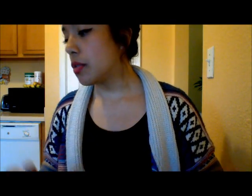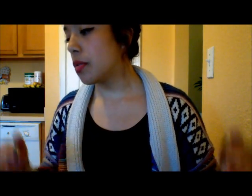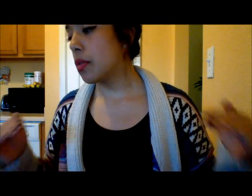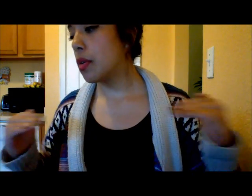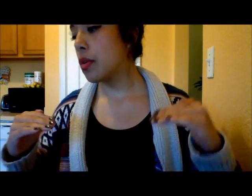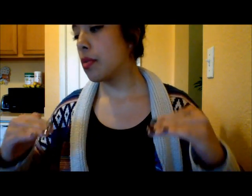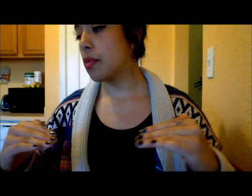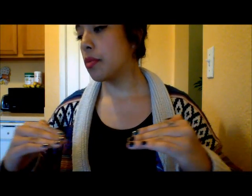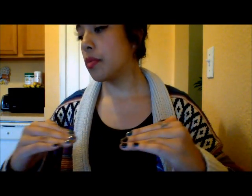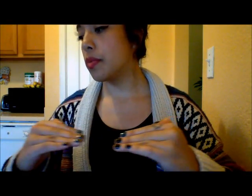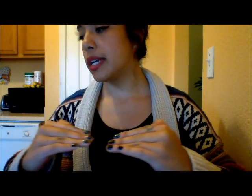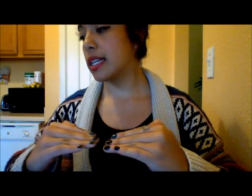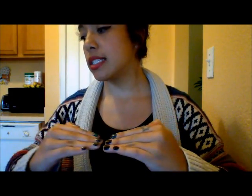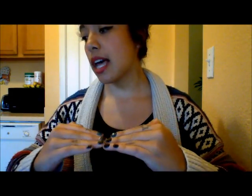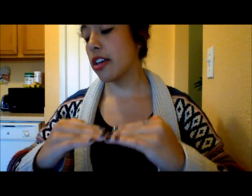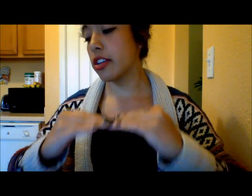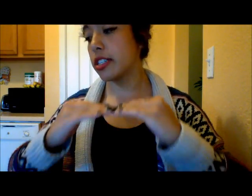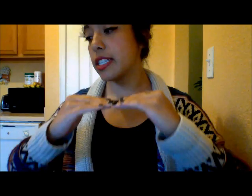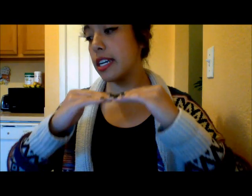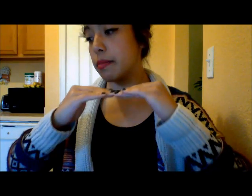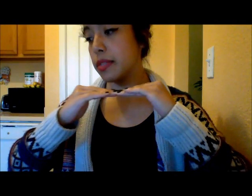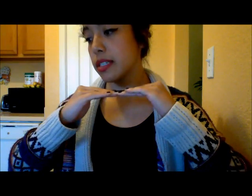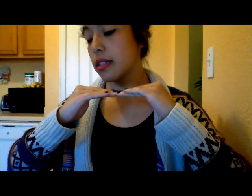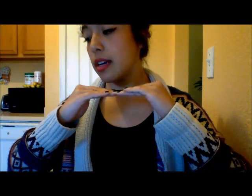To reconcile your checkbook